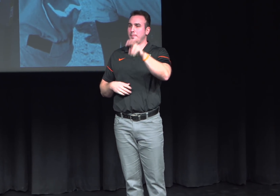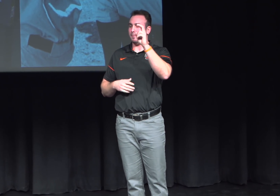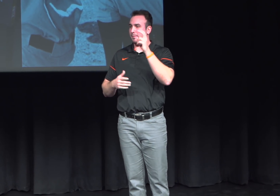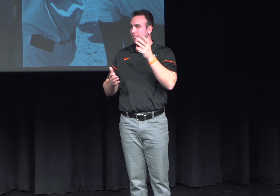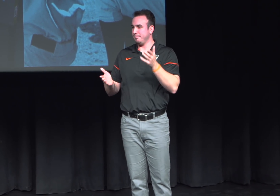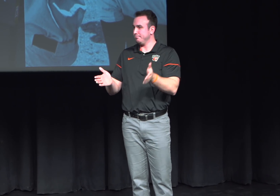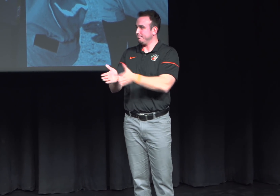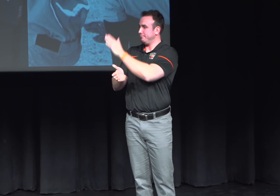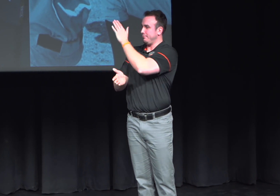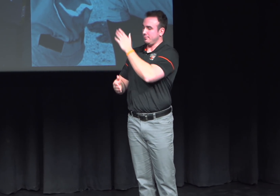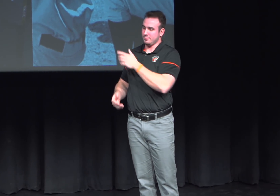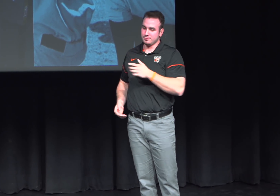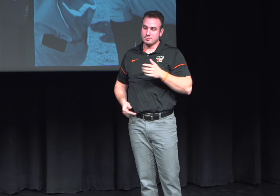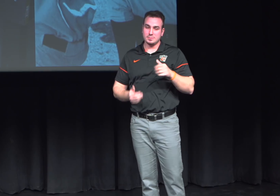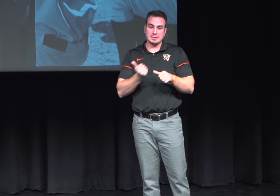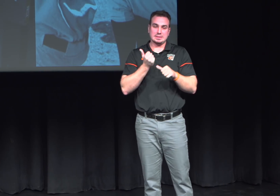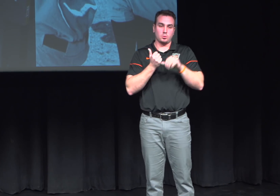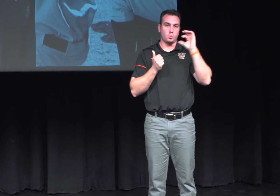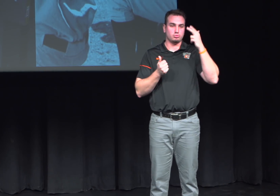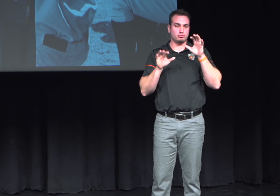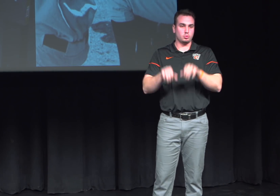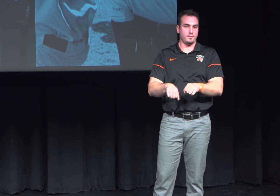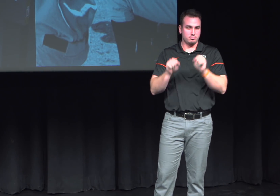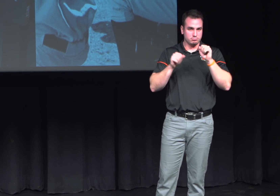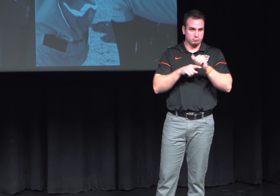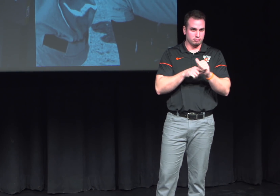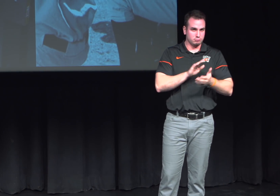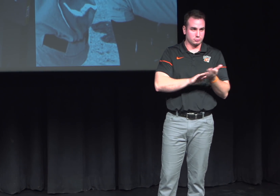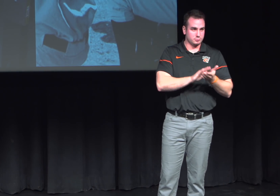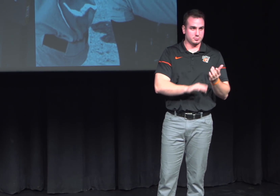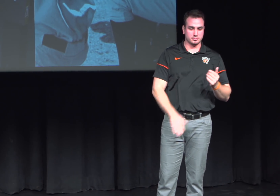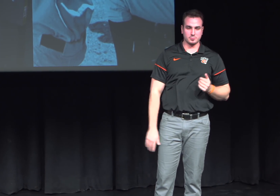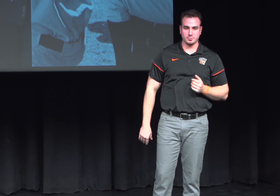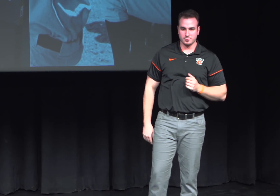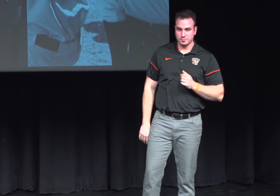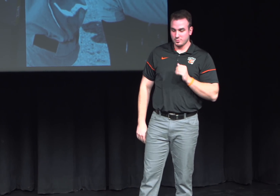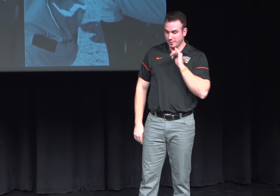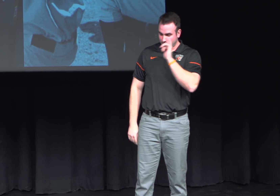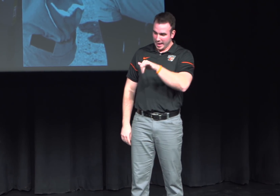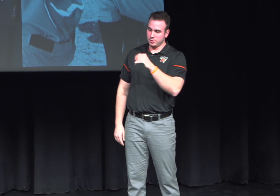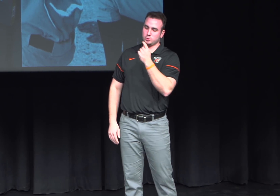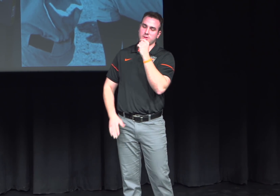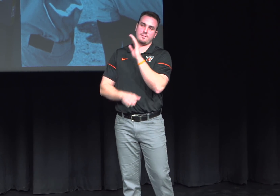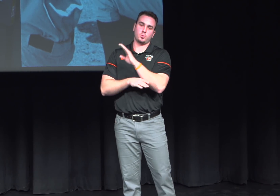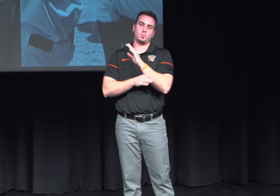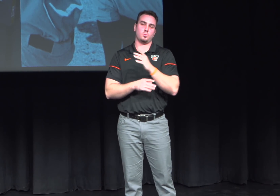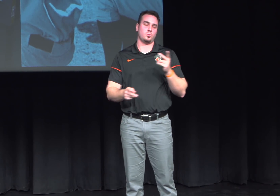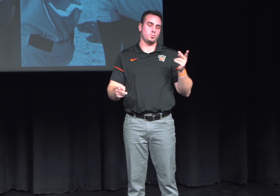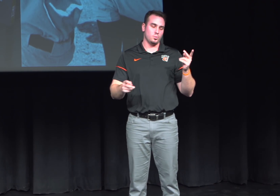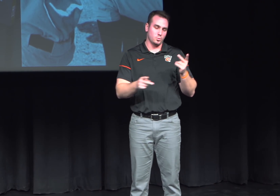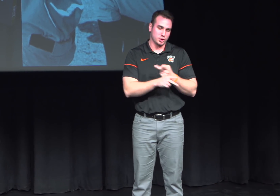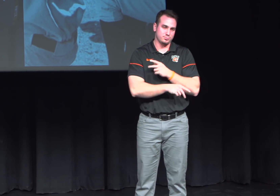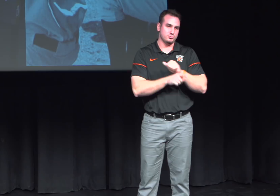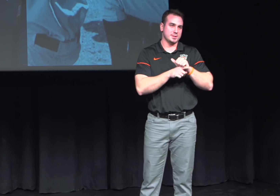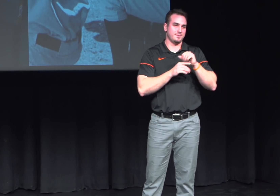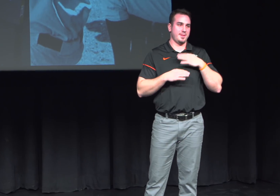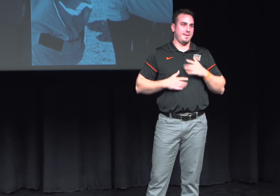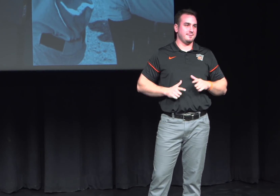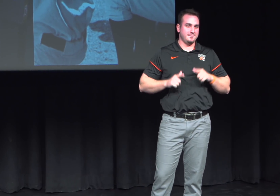trip, and the assistant coach took over and ran practice. That Tuesday afternoon was the worst